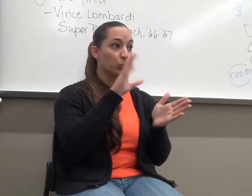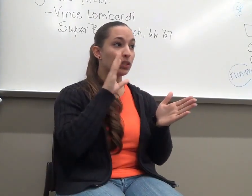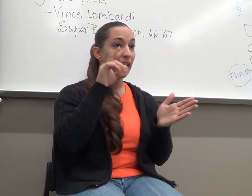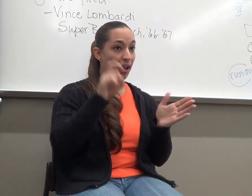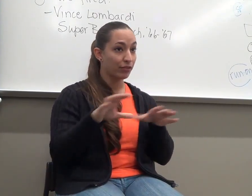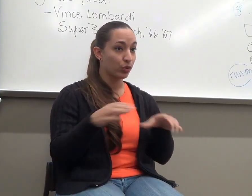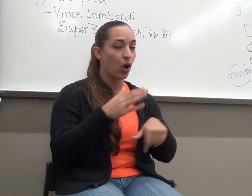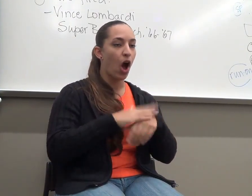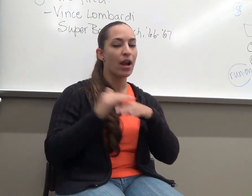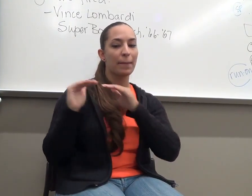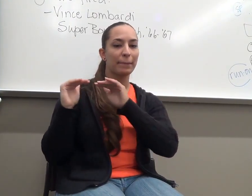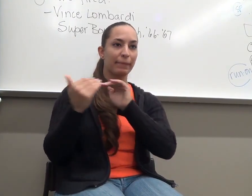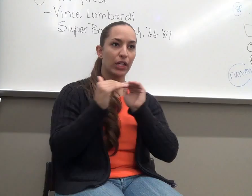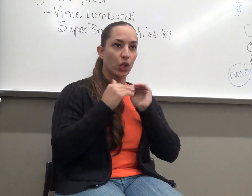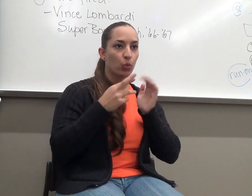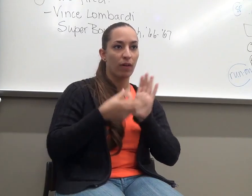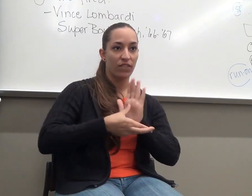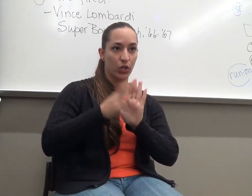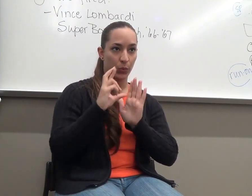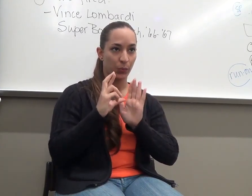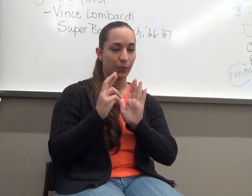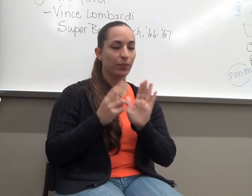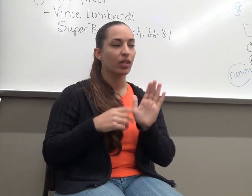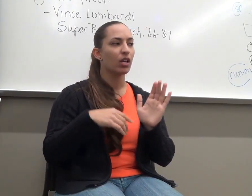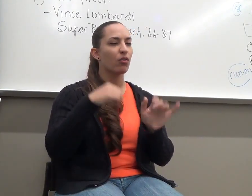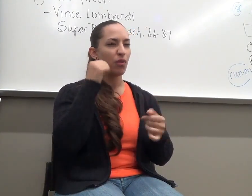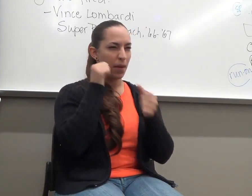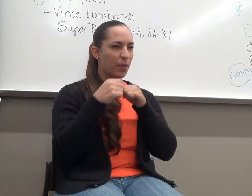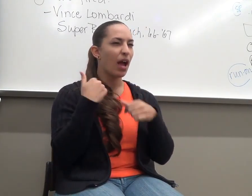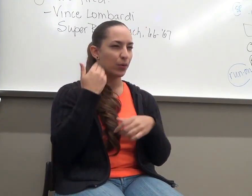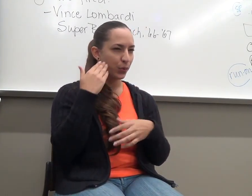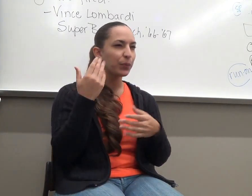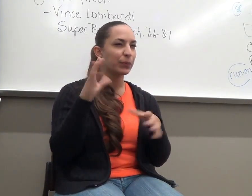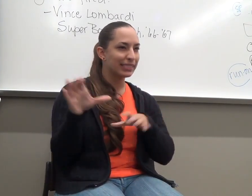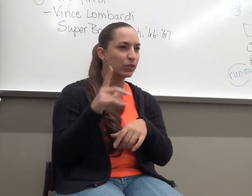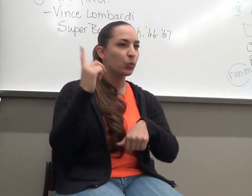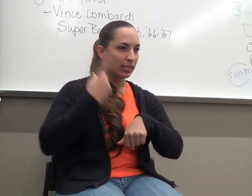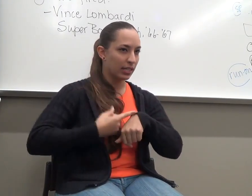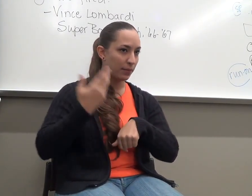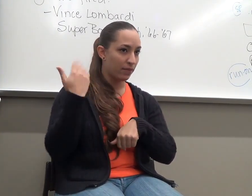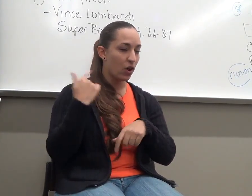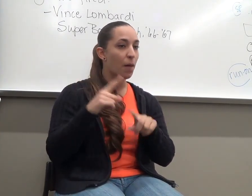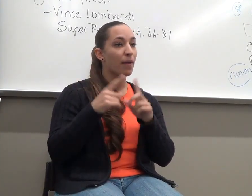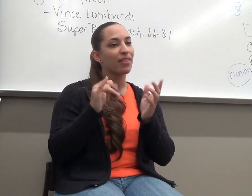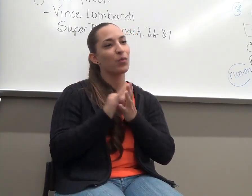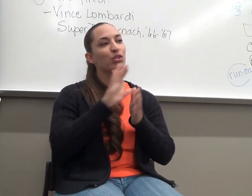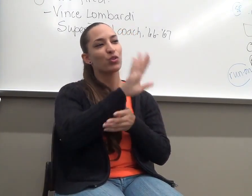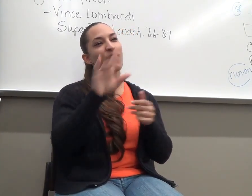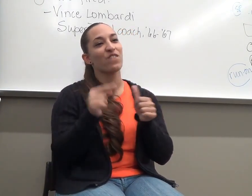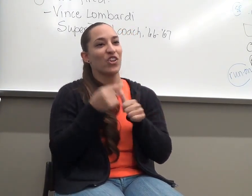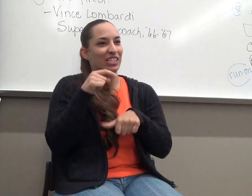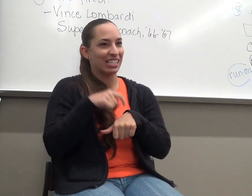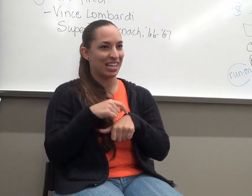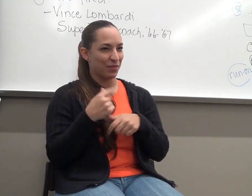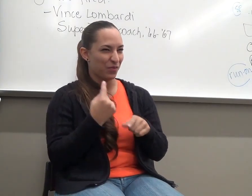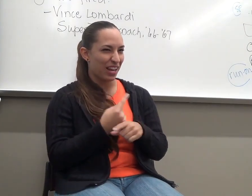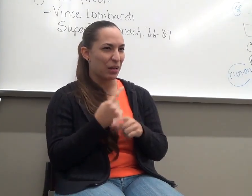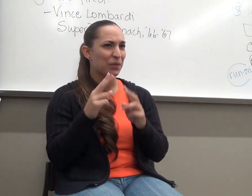review. Okay, I know we did that one peer review before, but it was your very first one and it was very